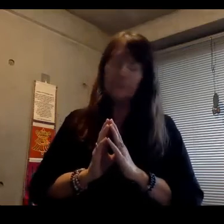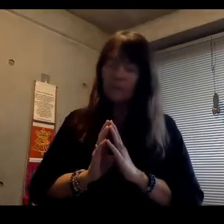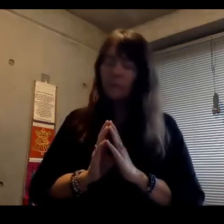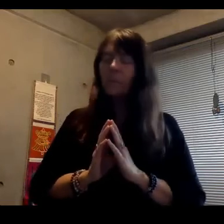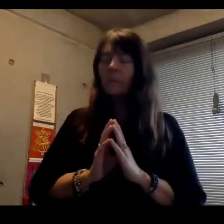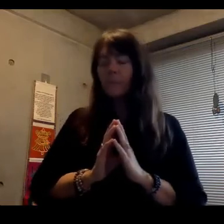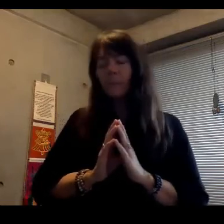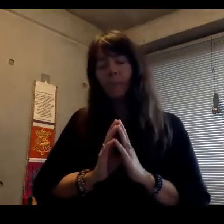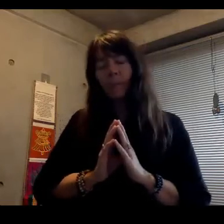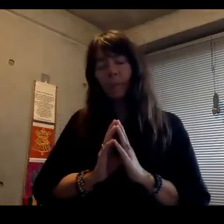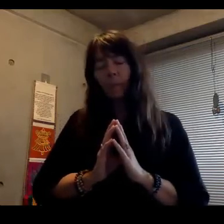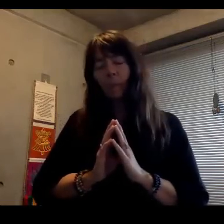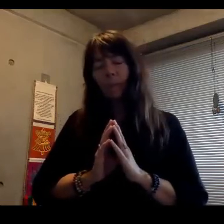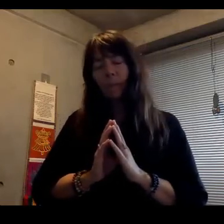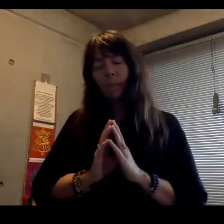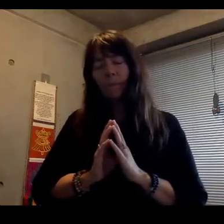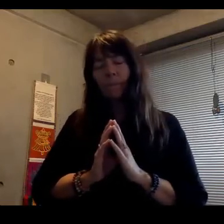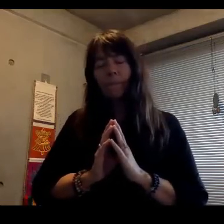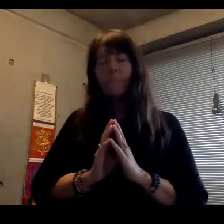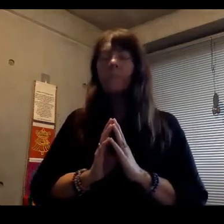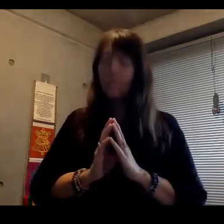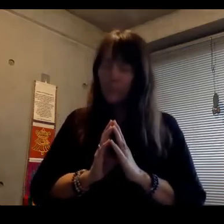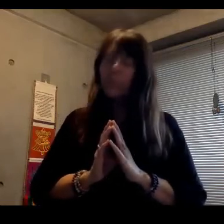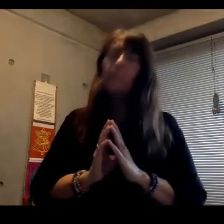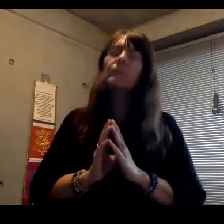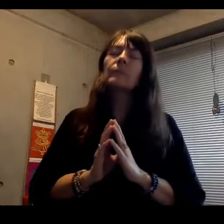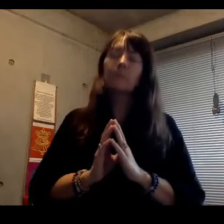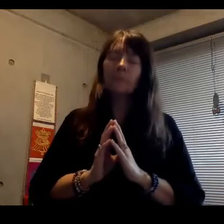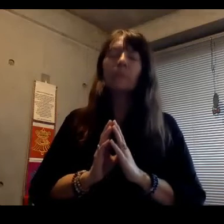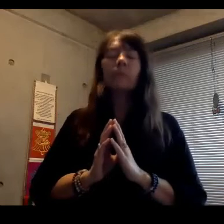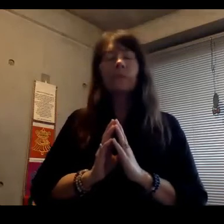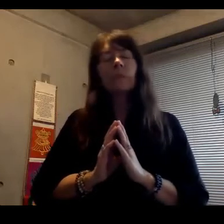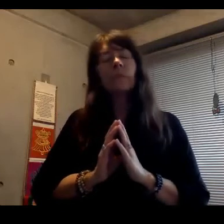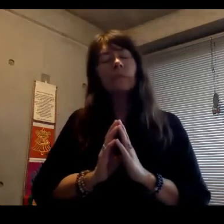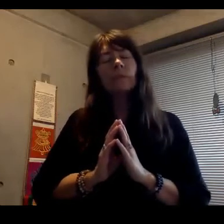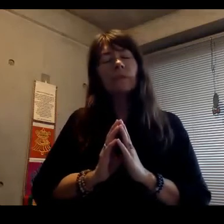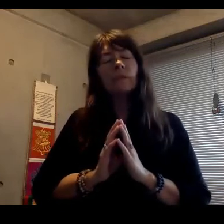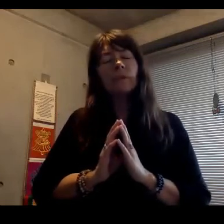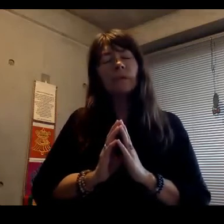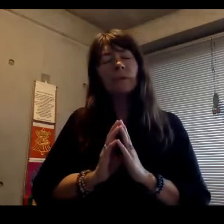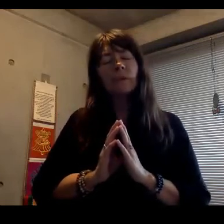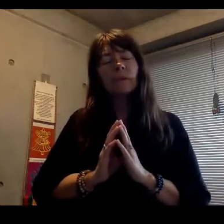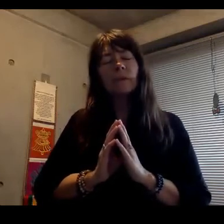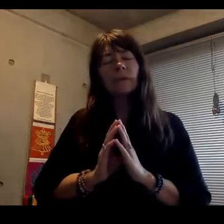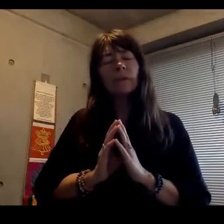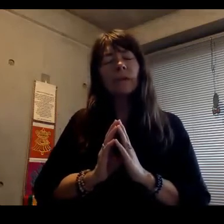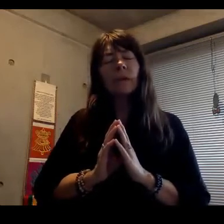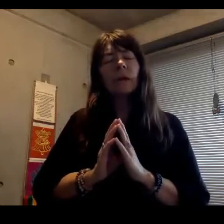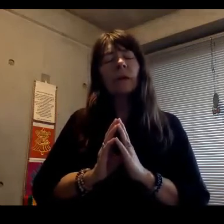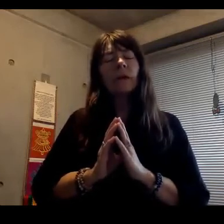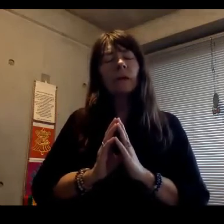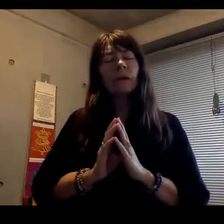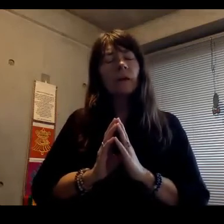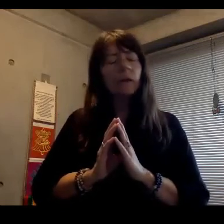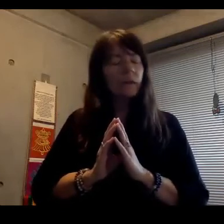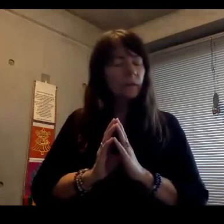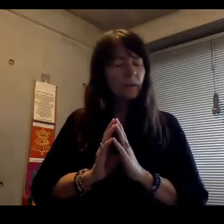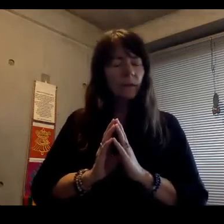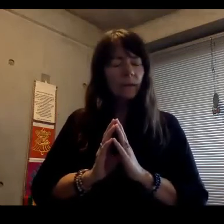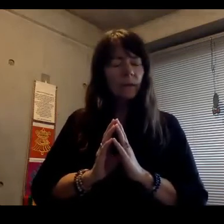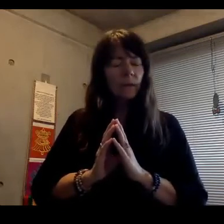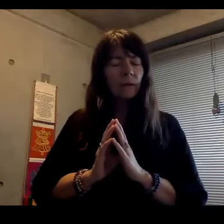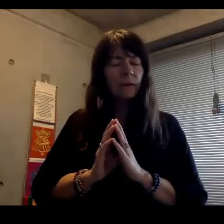and the response of fear to what the actual circumstance is. So